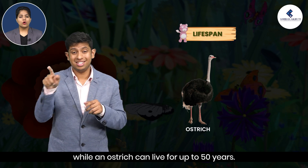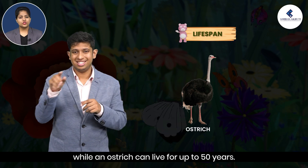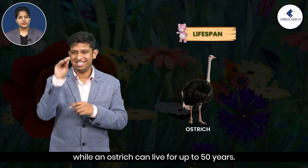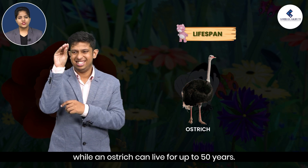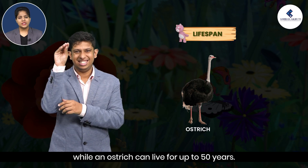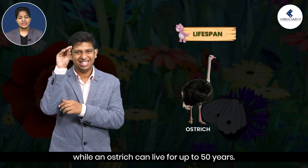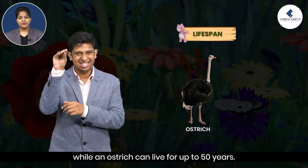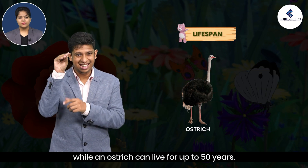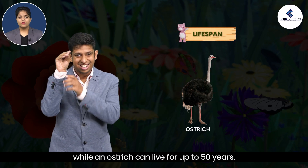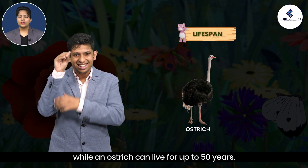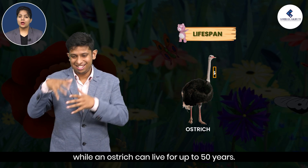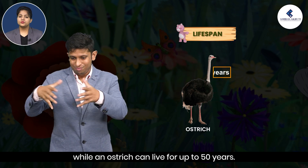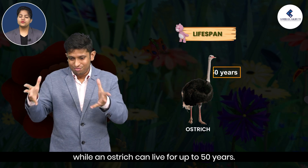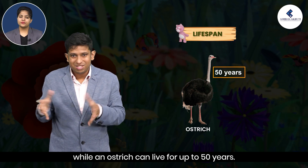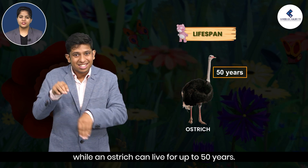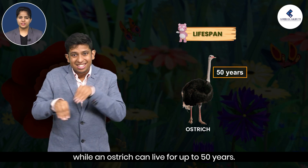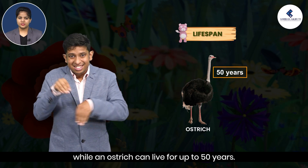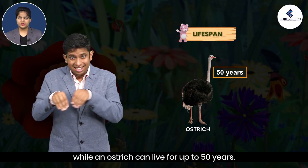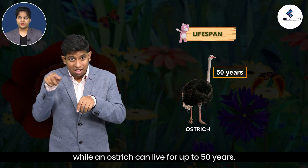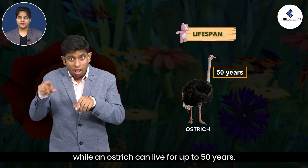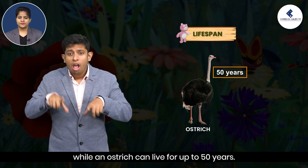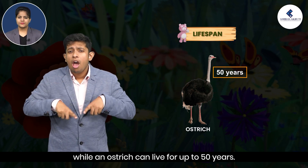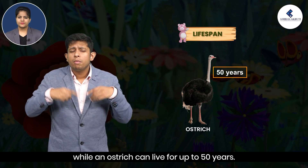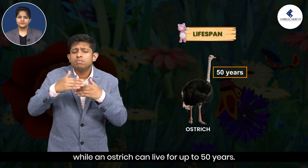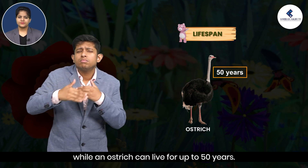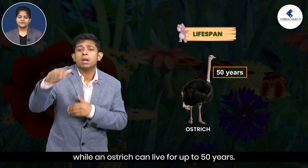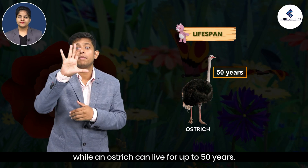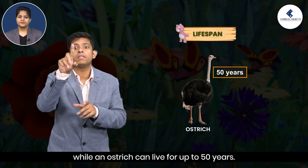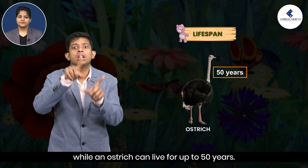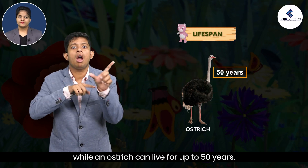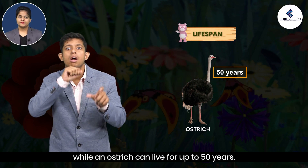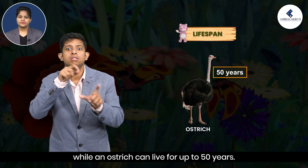an ostrich can live for up to 50 years.